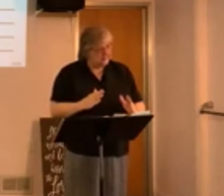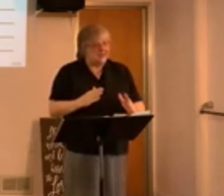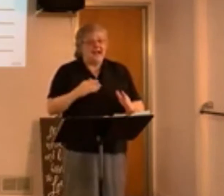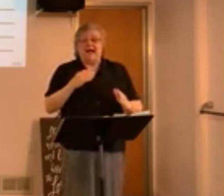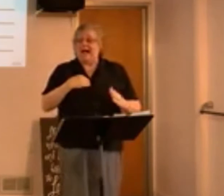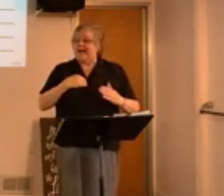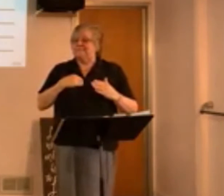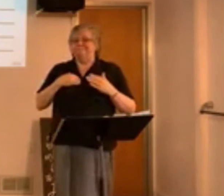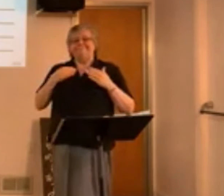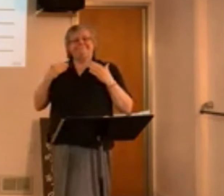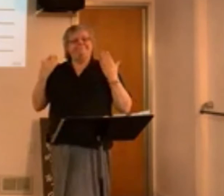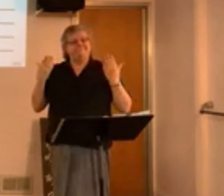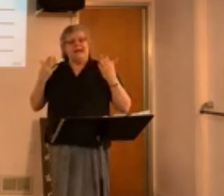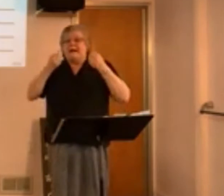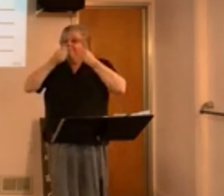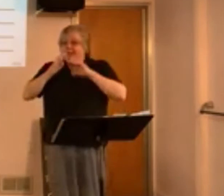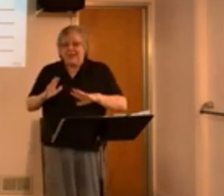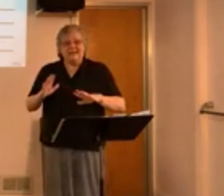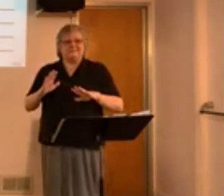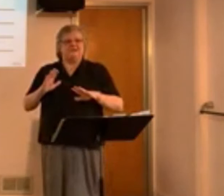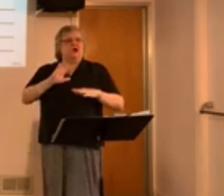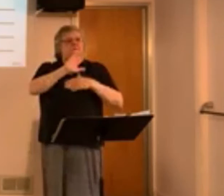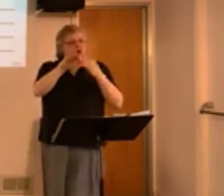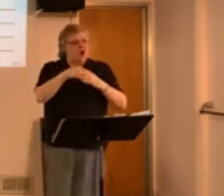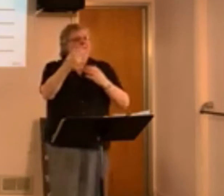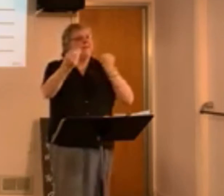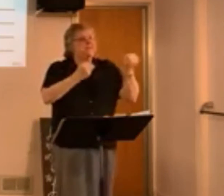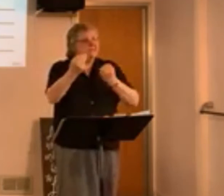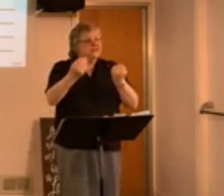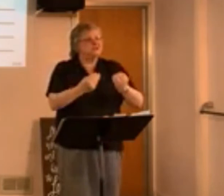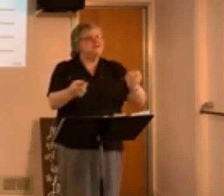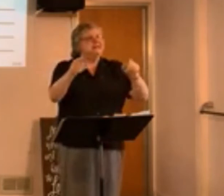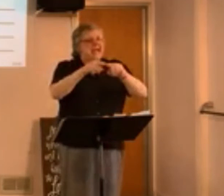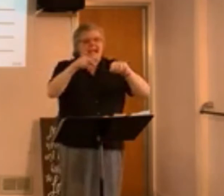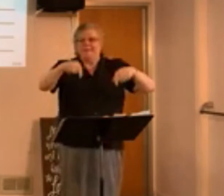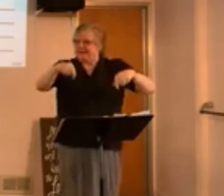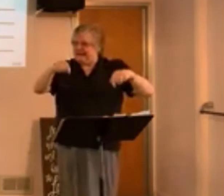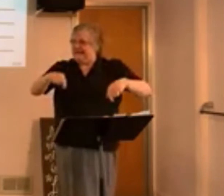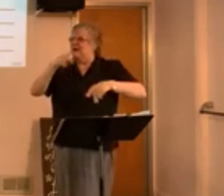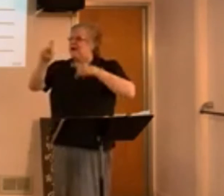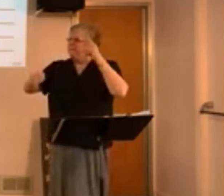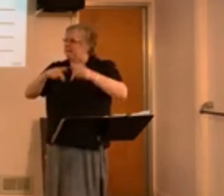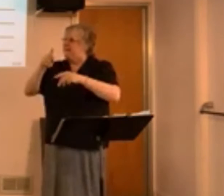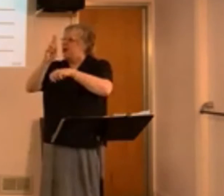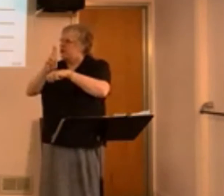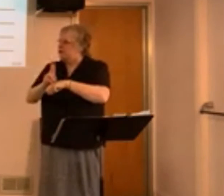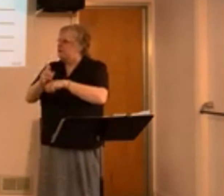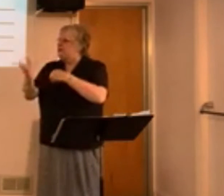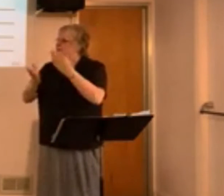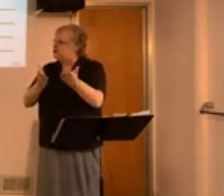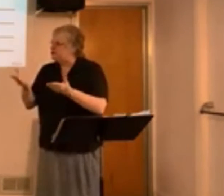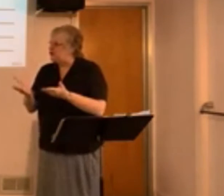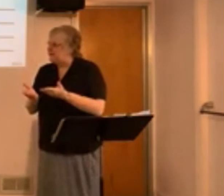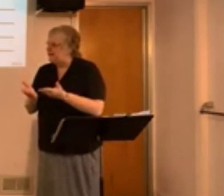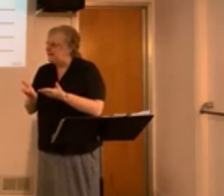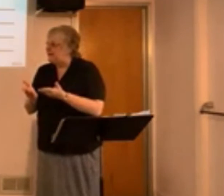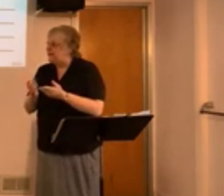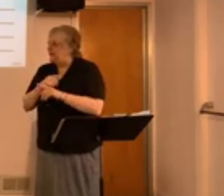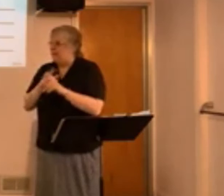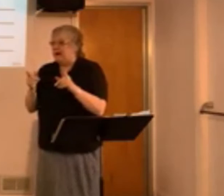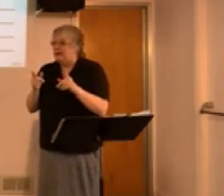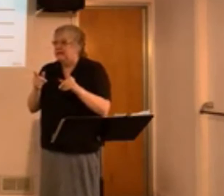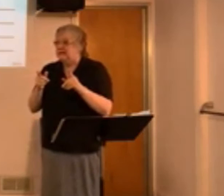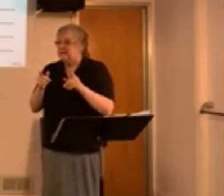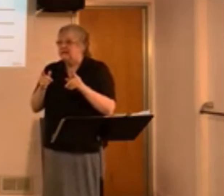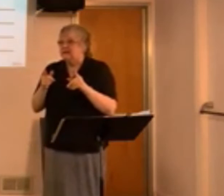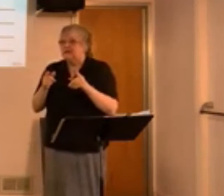I'm blessed for all the ministries and the way people are practicing their faith and serving. But ultimately,